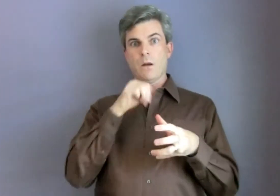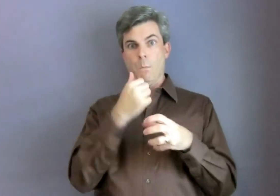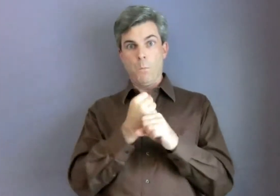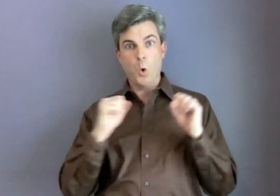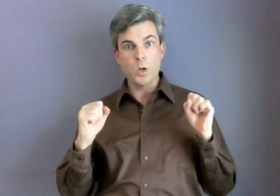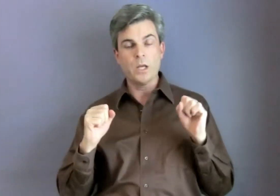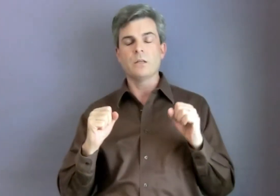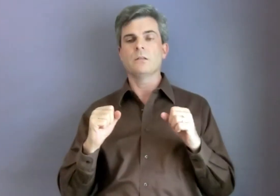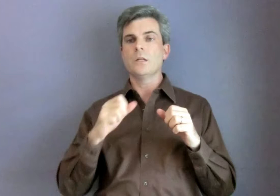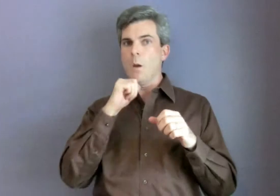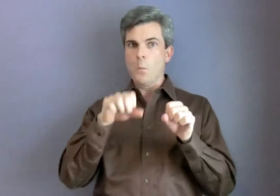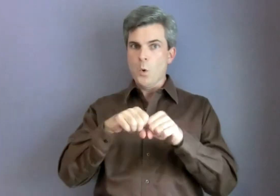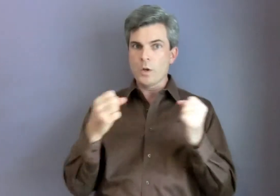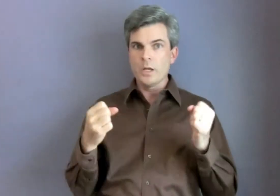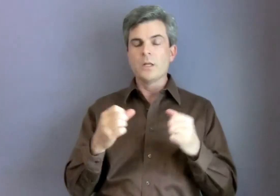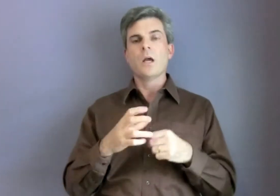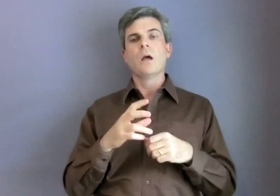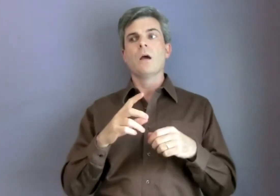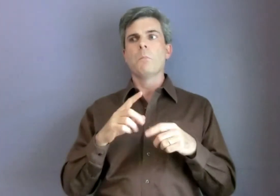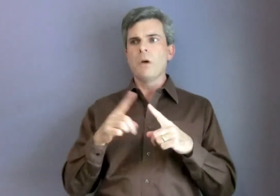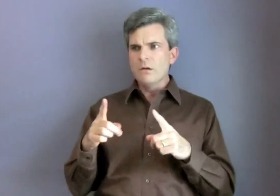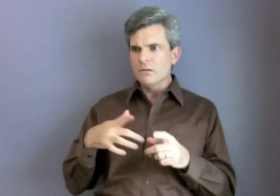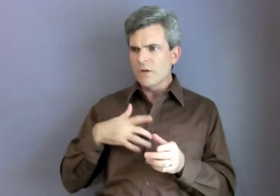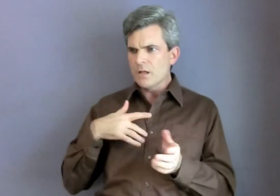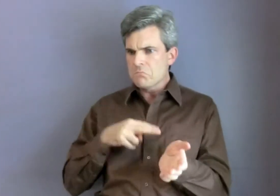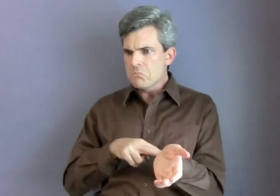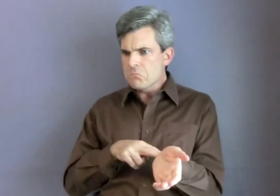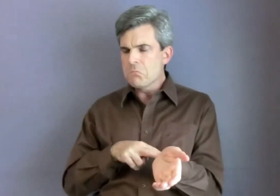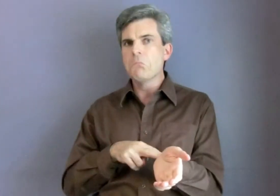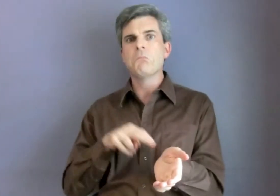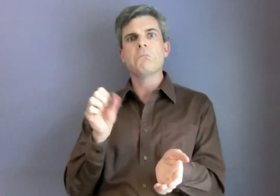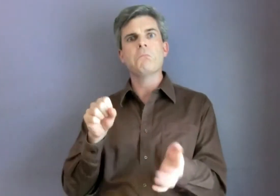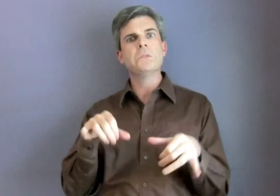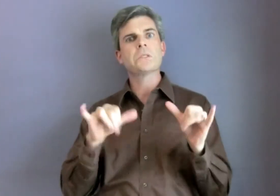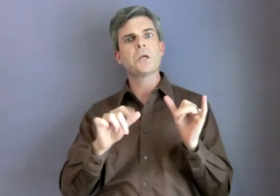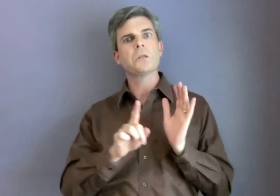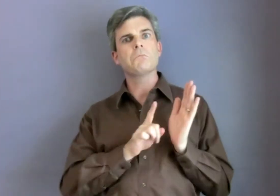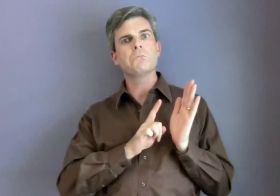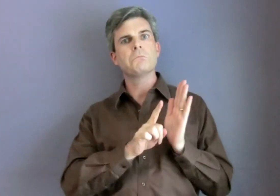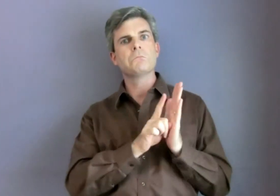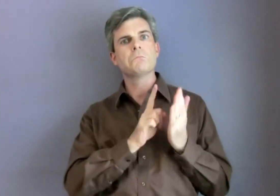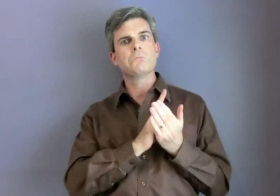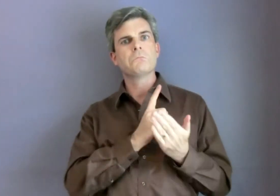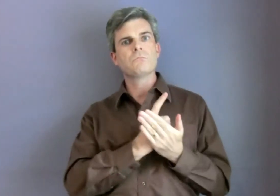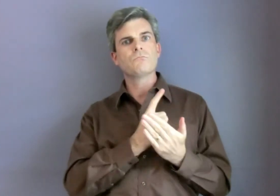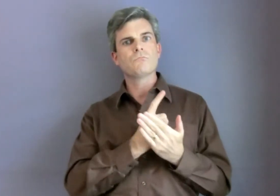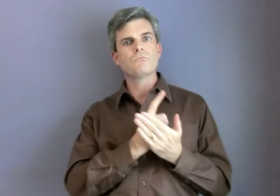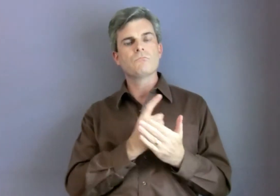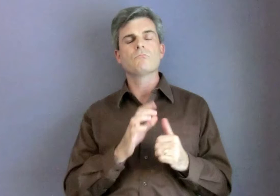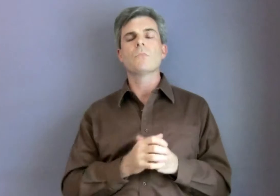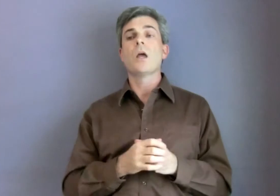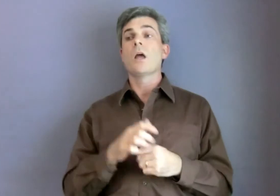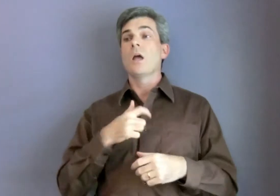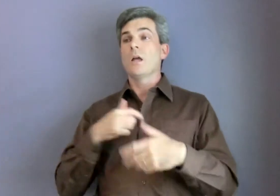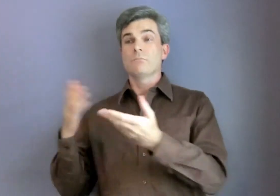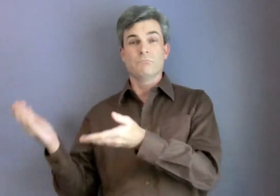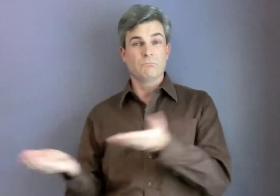that nearby hospital, Cedars-Sinai, where that night I received, because of my internal bleeding, 45 units of blood, which